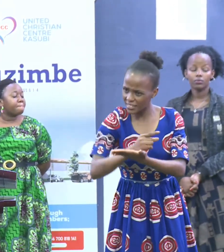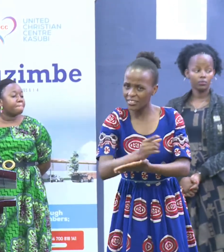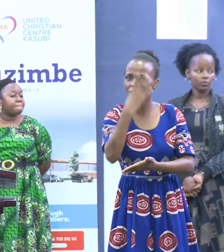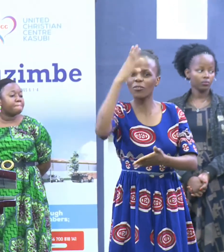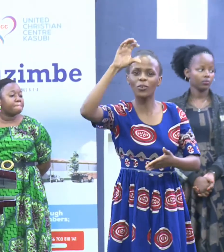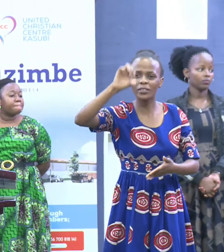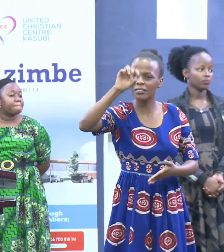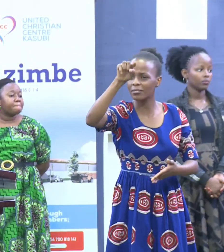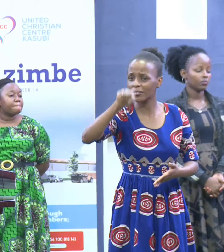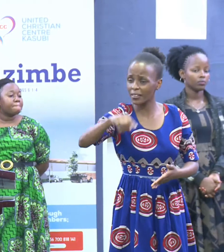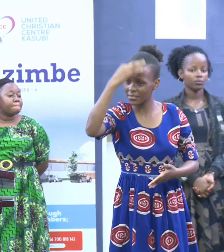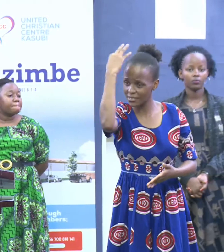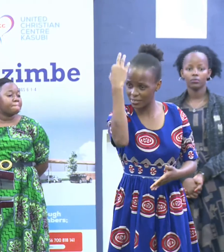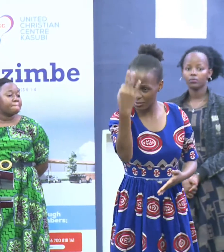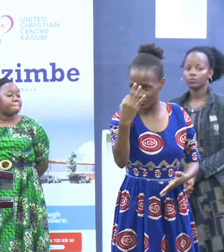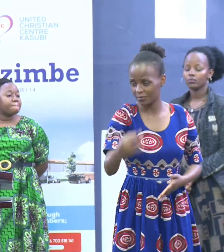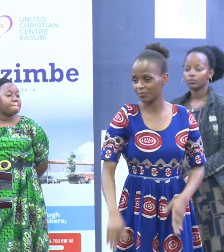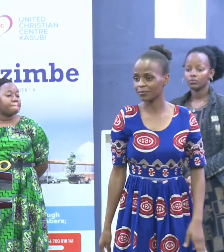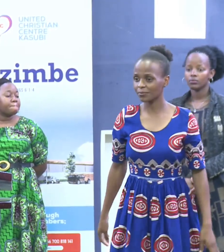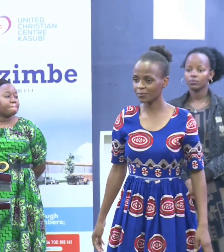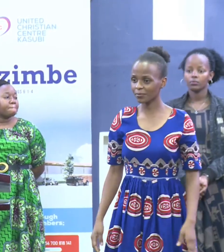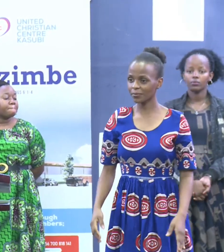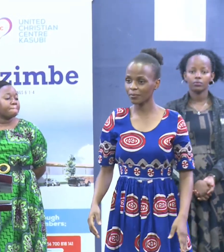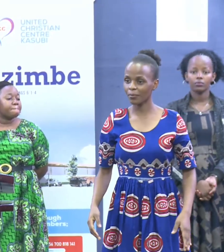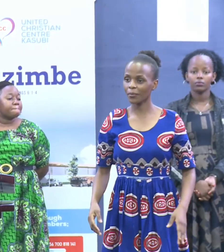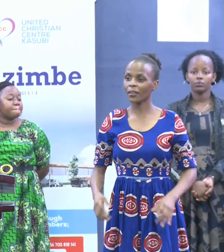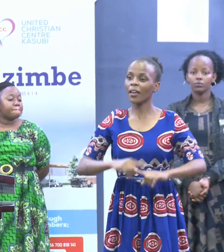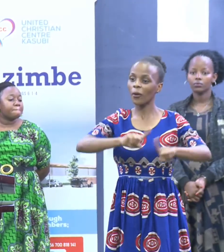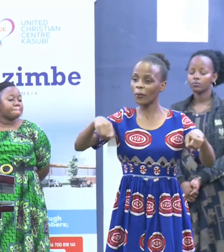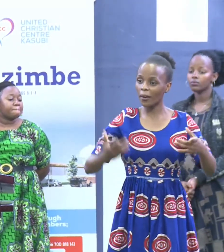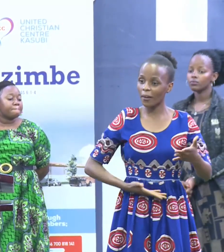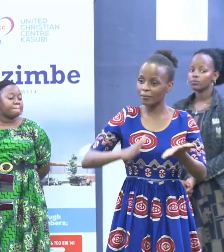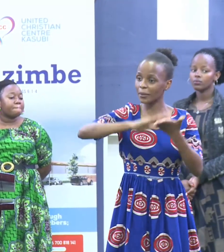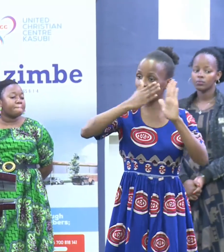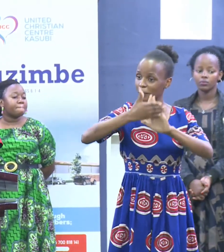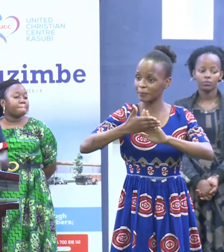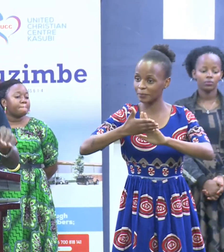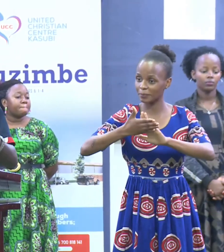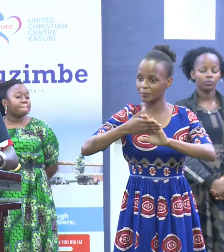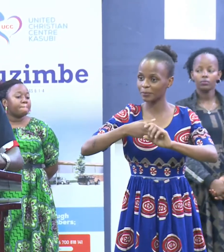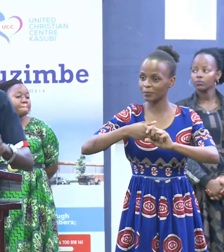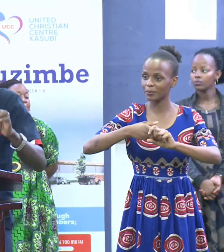then we would have become what is Genesis 49 verse 3. We would have become.